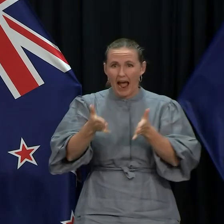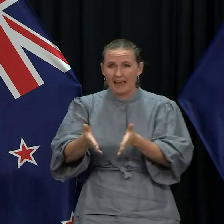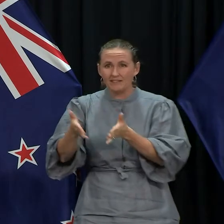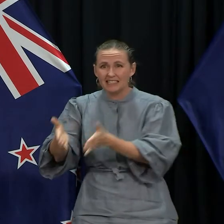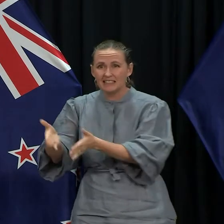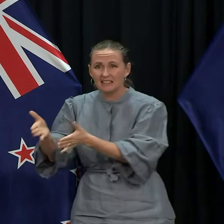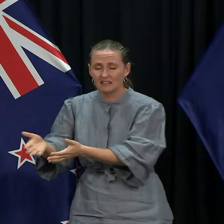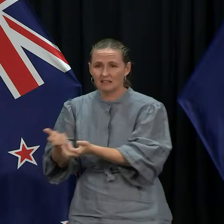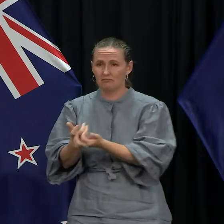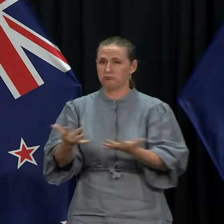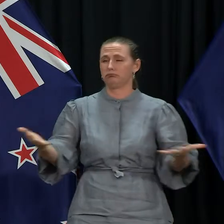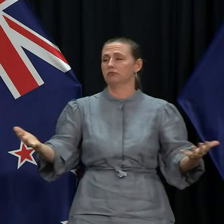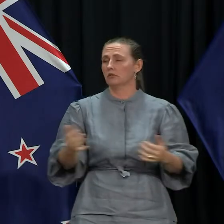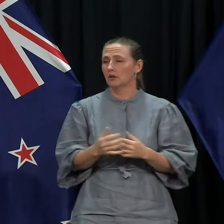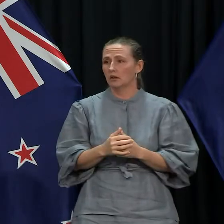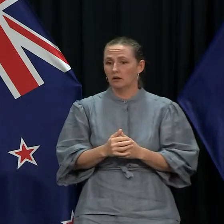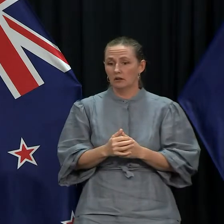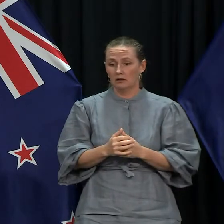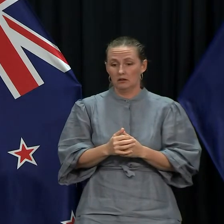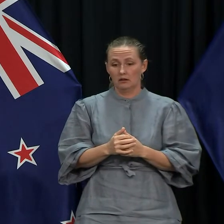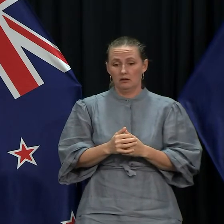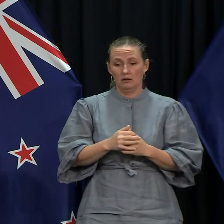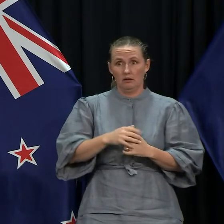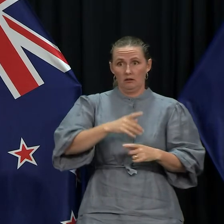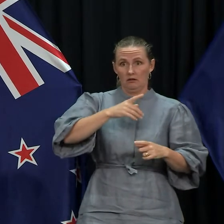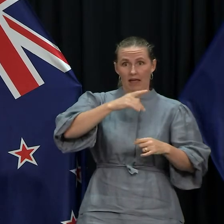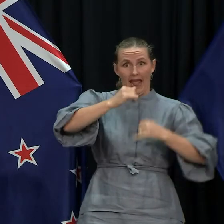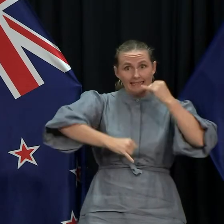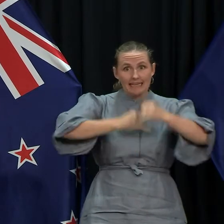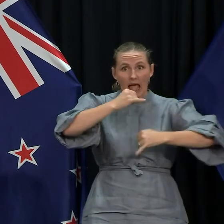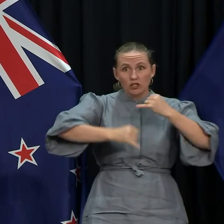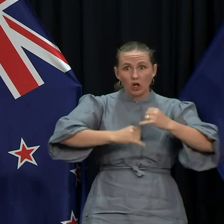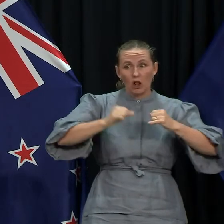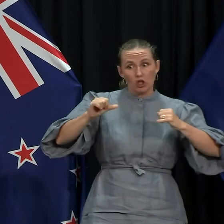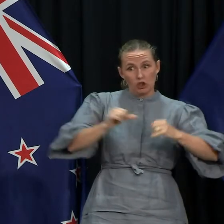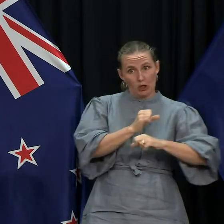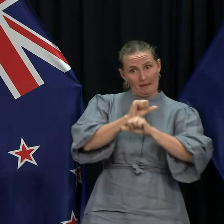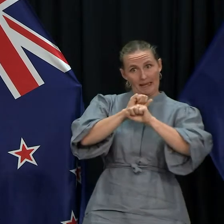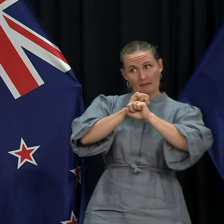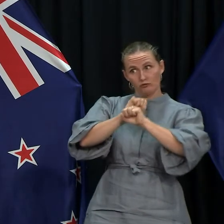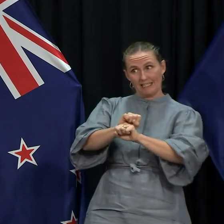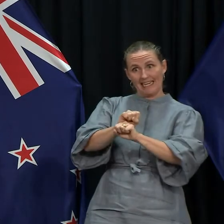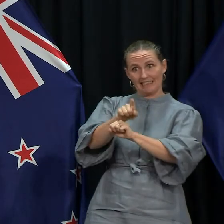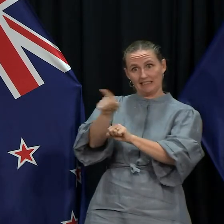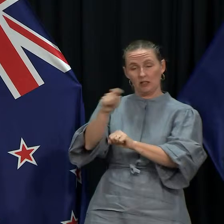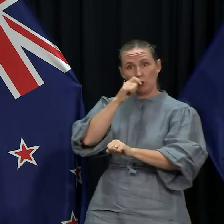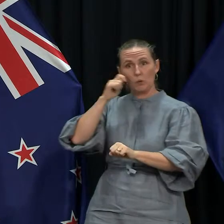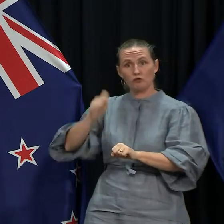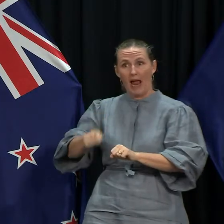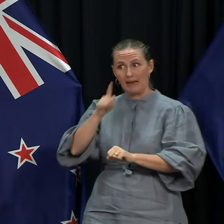community have an obligation to protect Ukrainians from future war crimes?